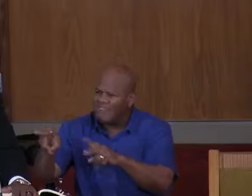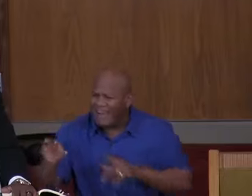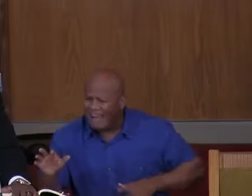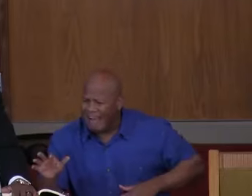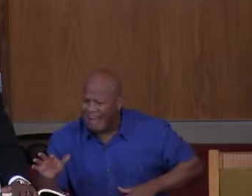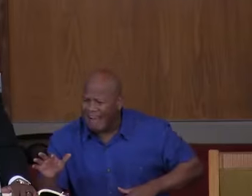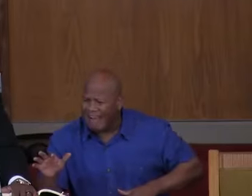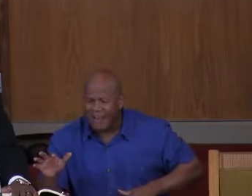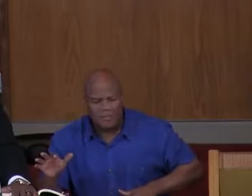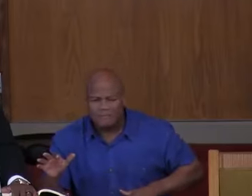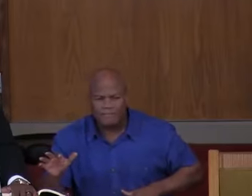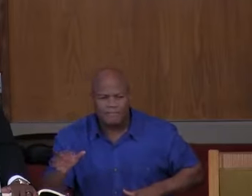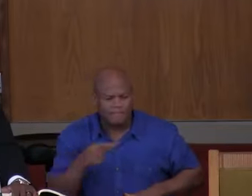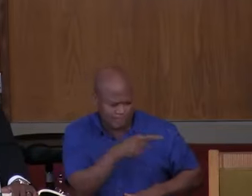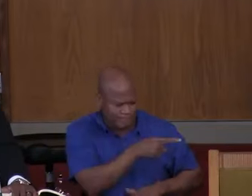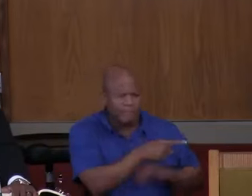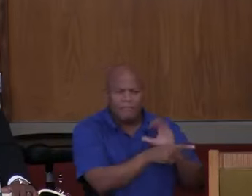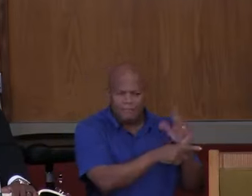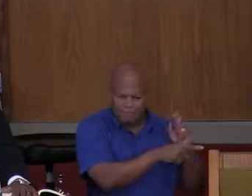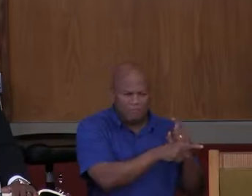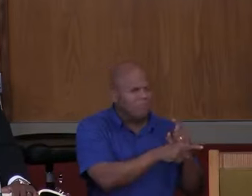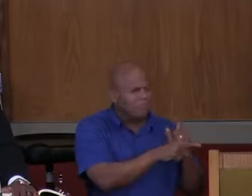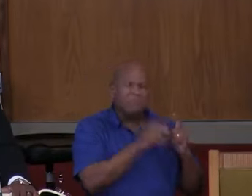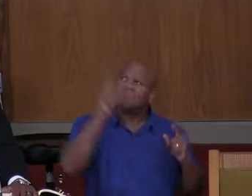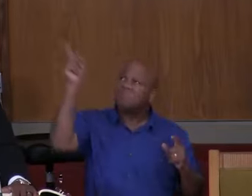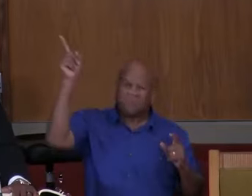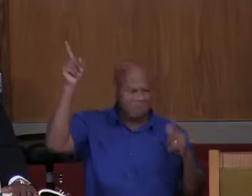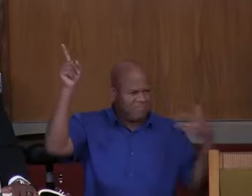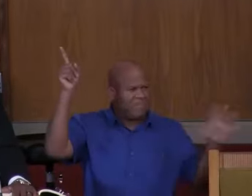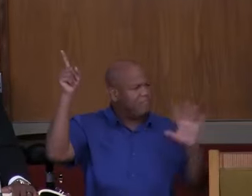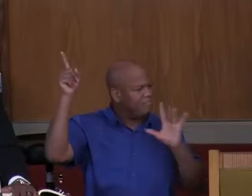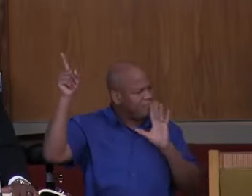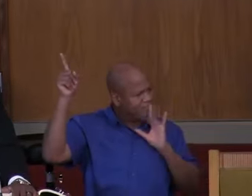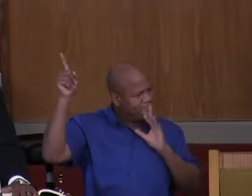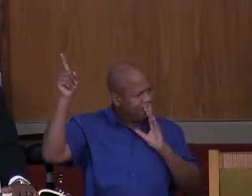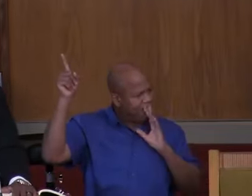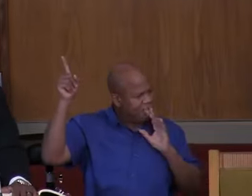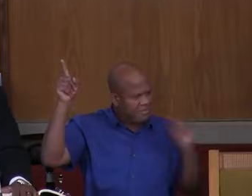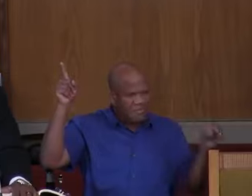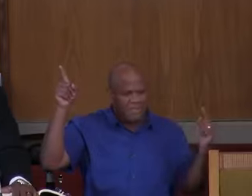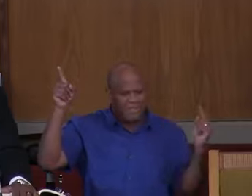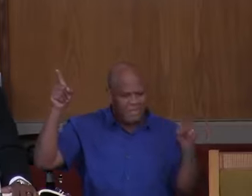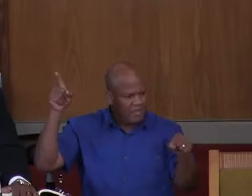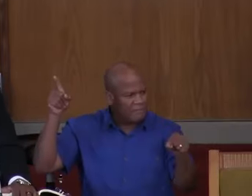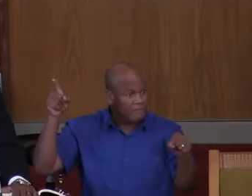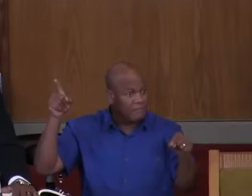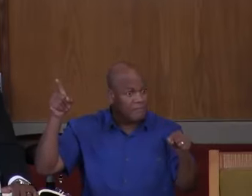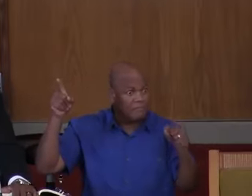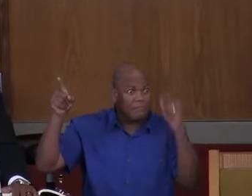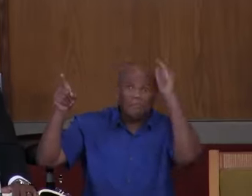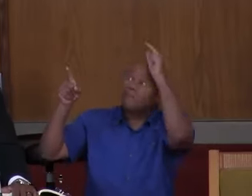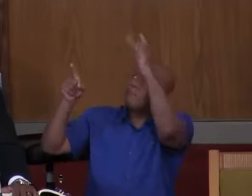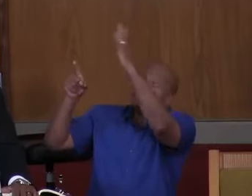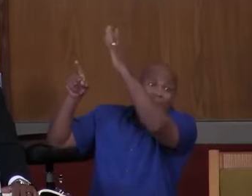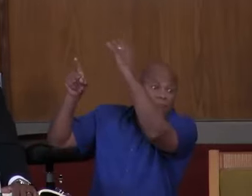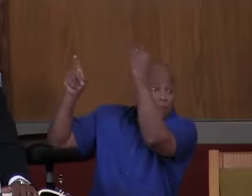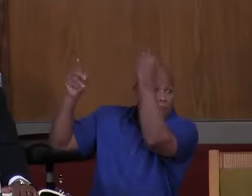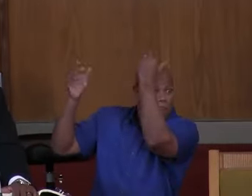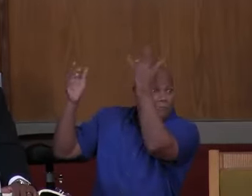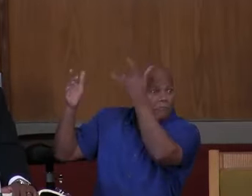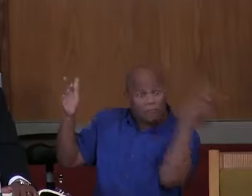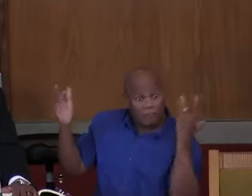Caleb said God had already spoke and you were there. But watch this. God hadn't forgotten what he told you, even if you